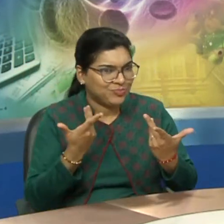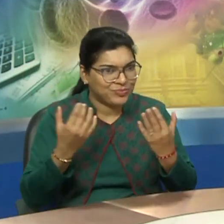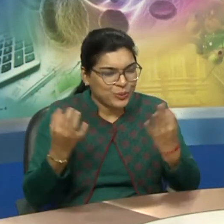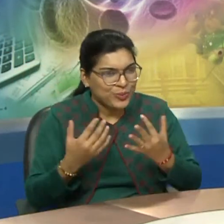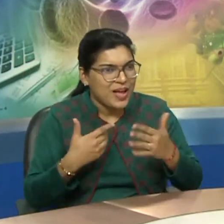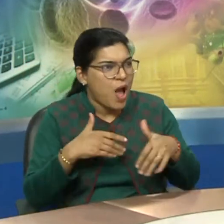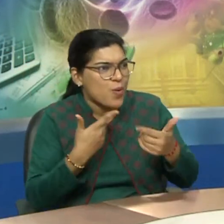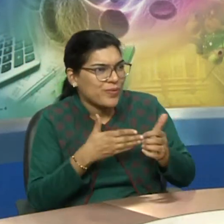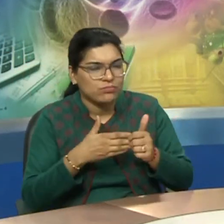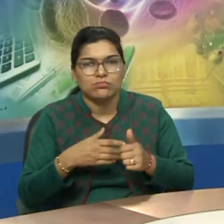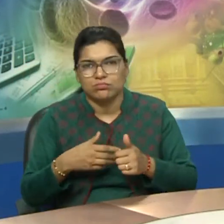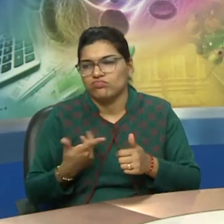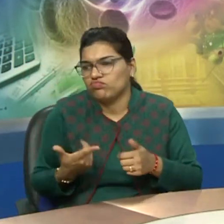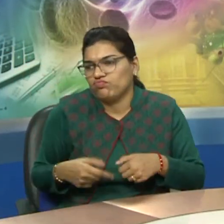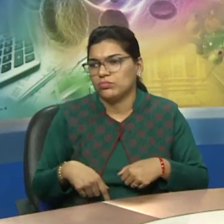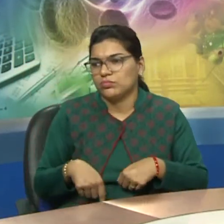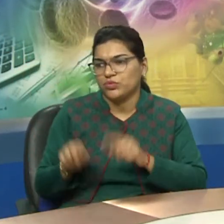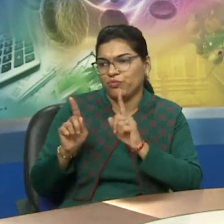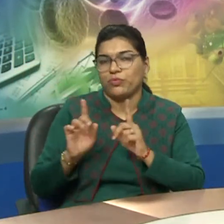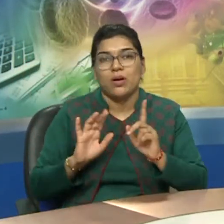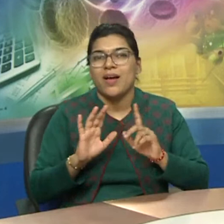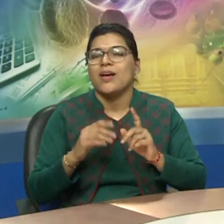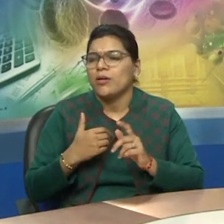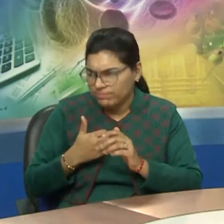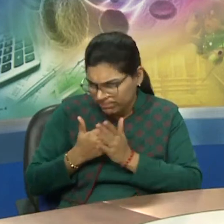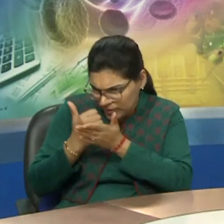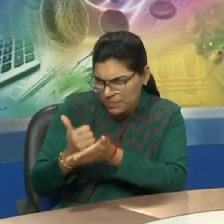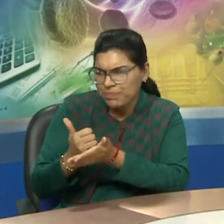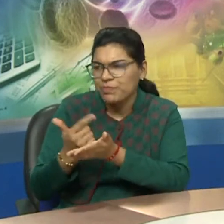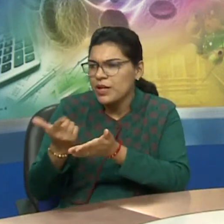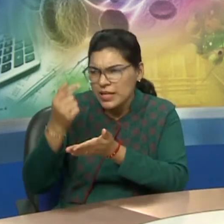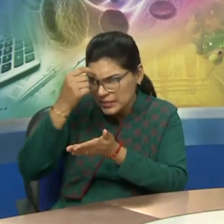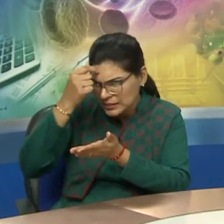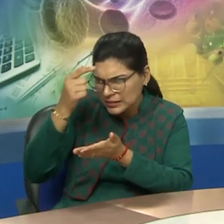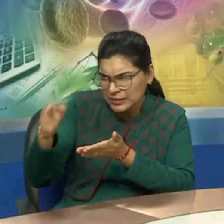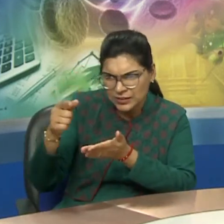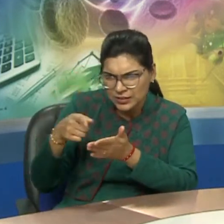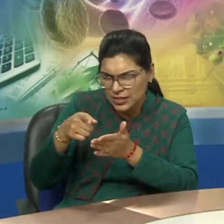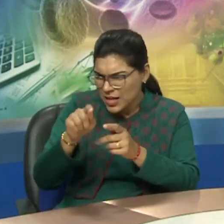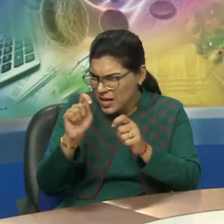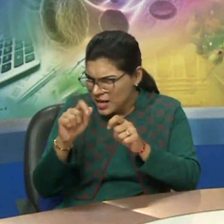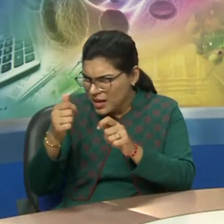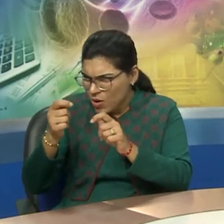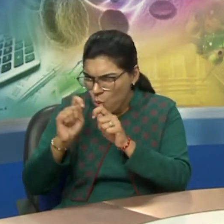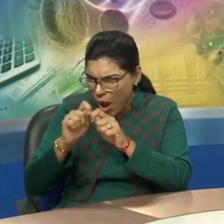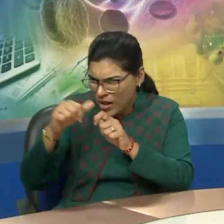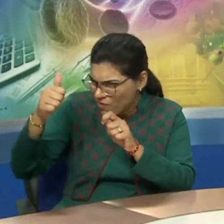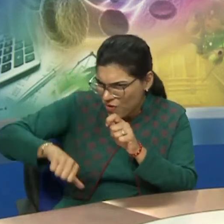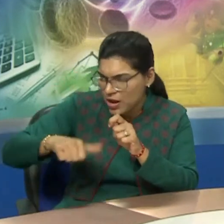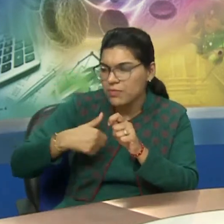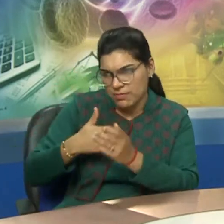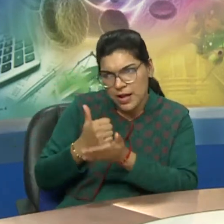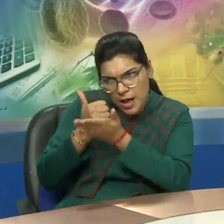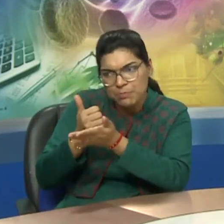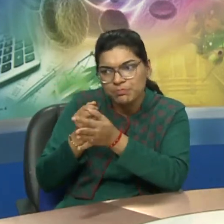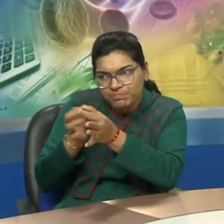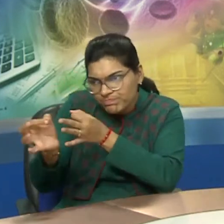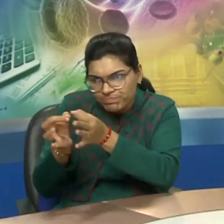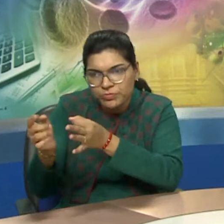then we should maintain the cordial relationship with the colleagues and all those